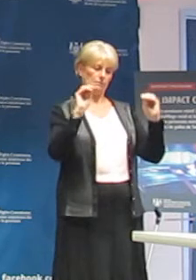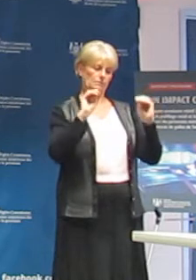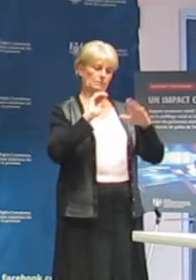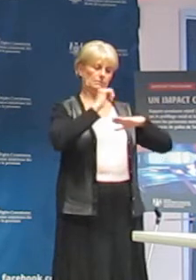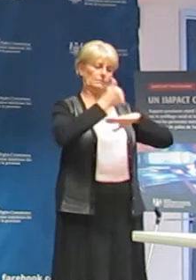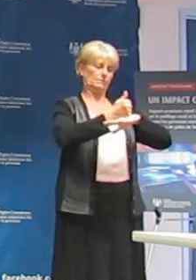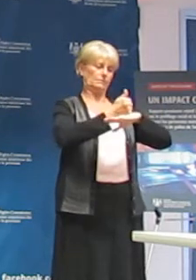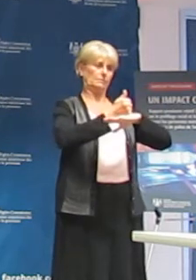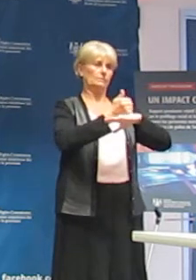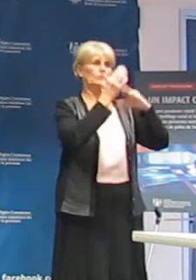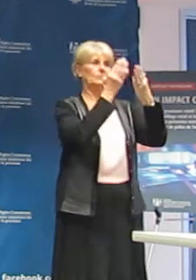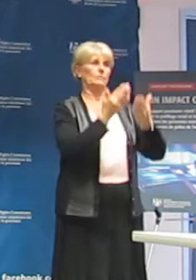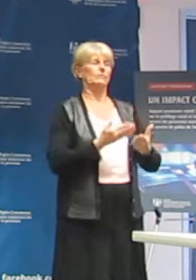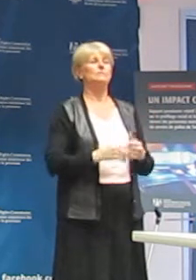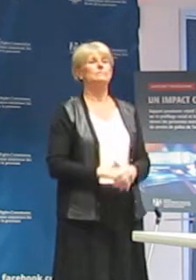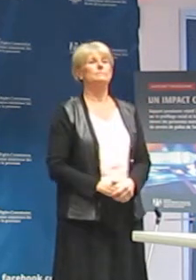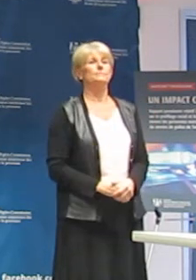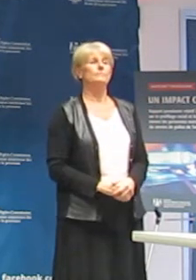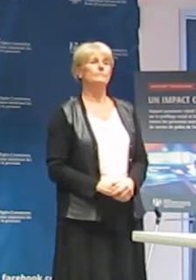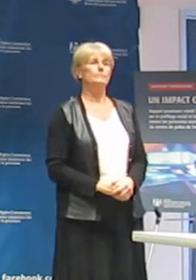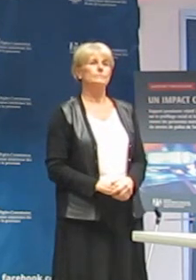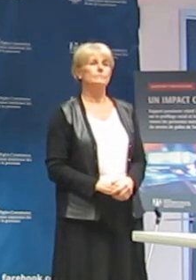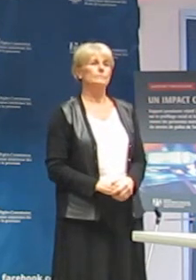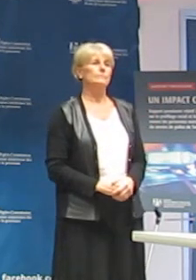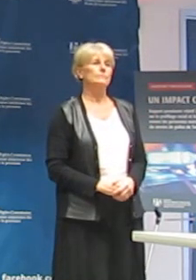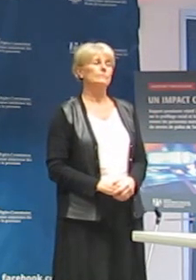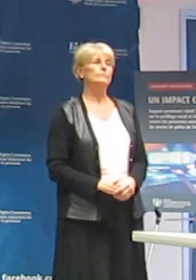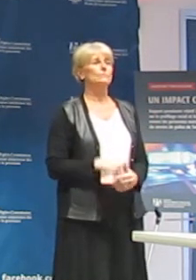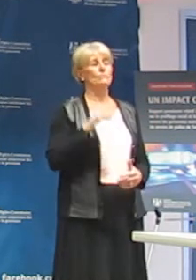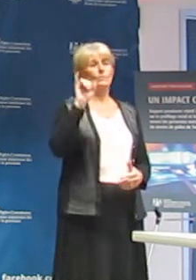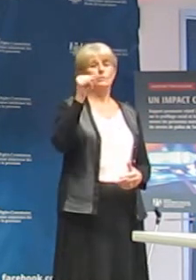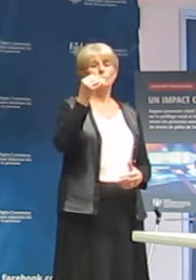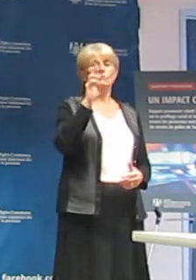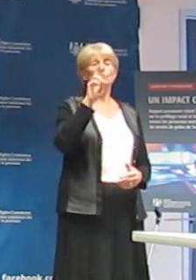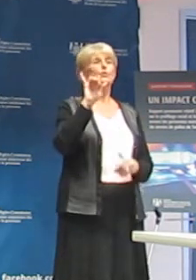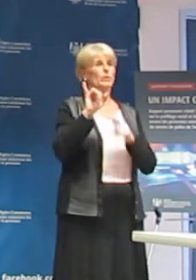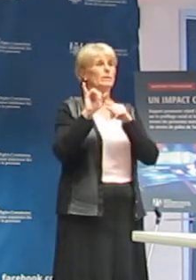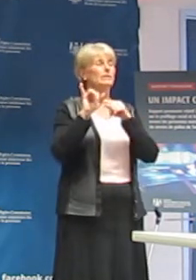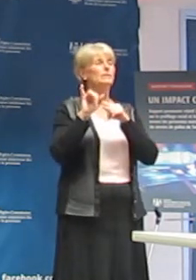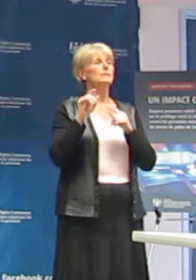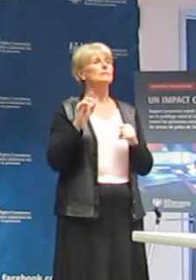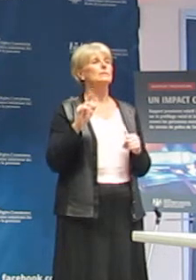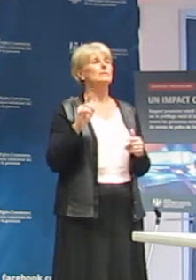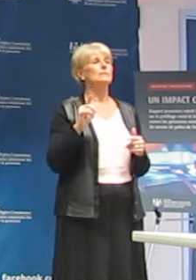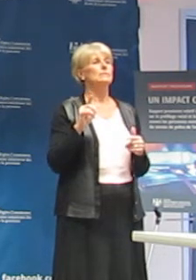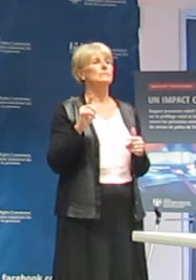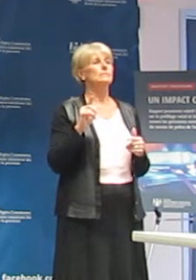implemented. So- And the jury, coroner's jury